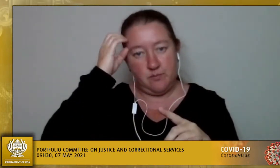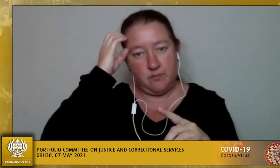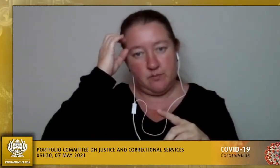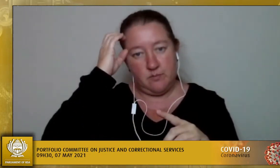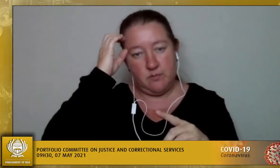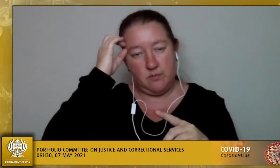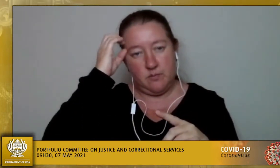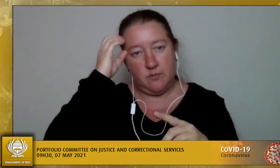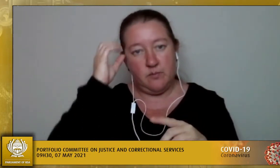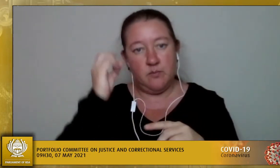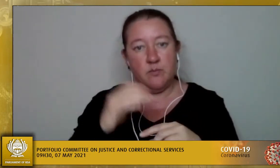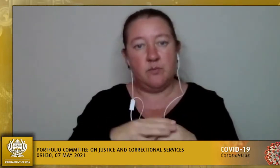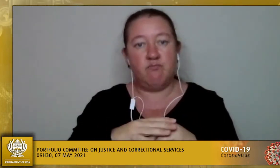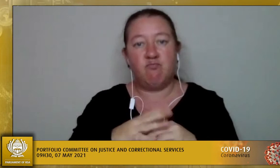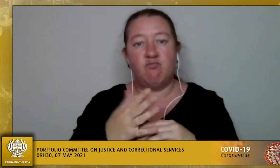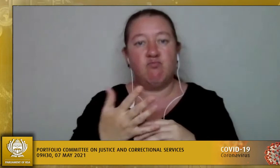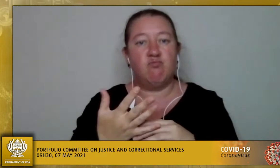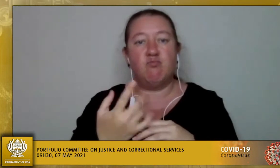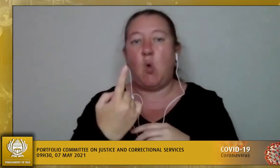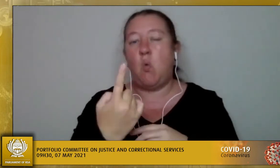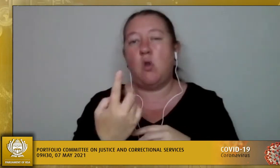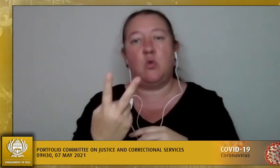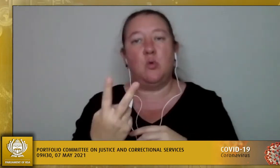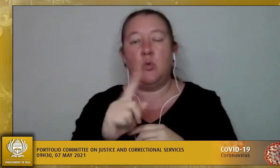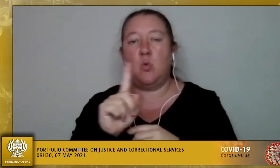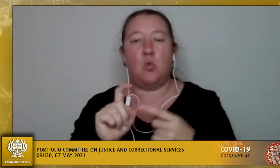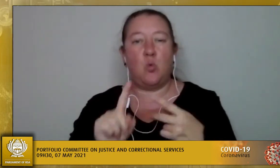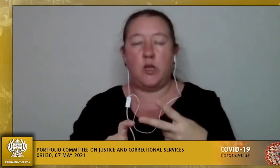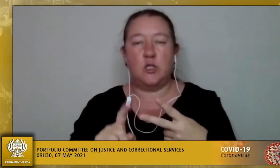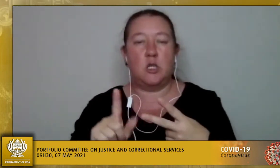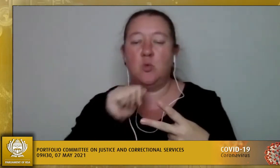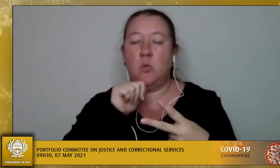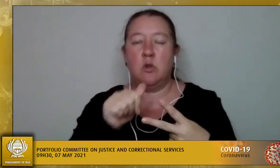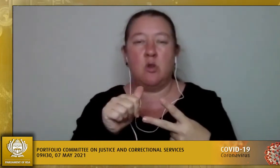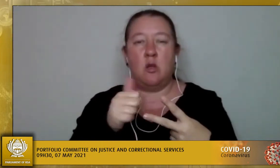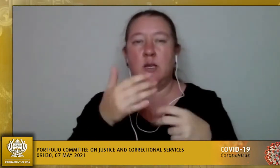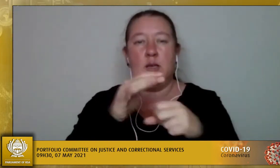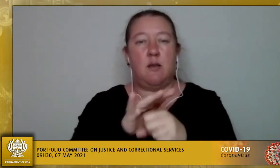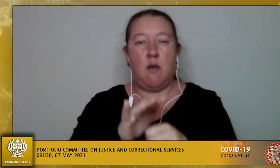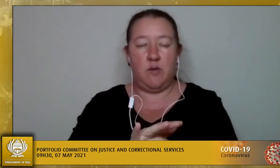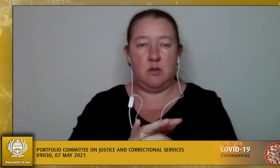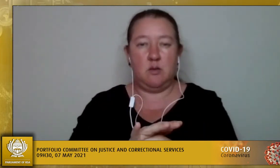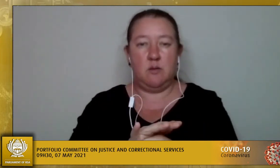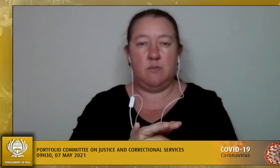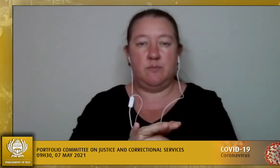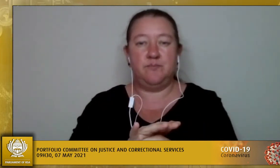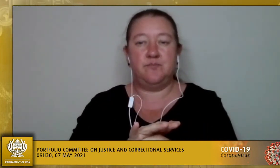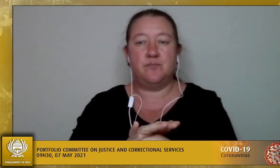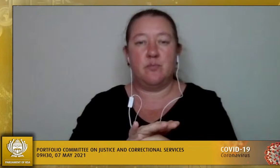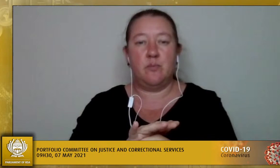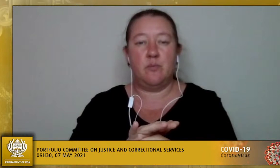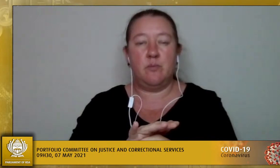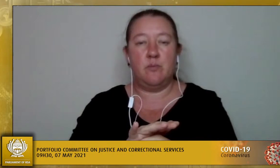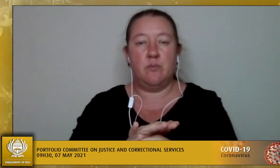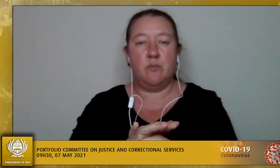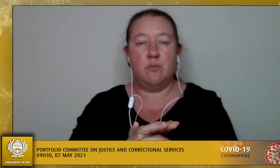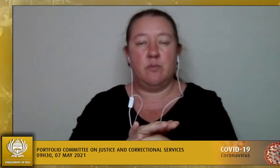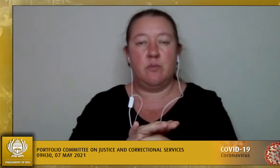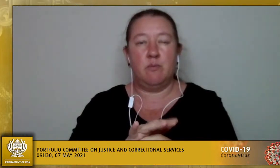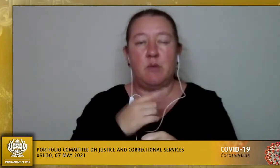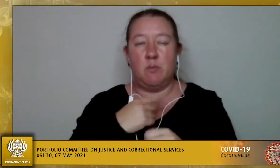there's just one or two questions that were not covered um I'll just quickly